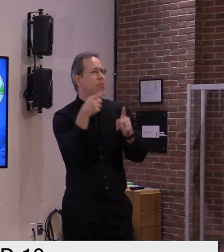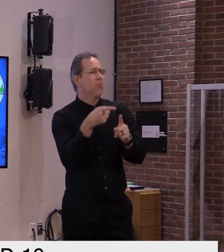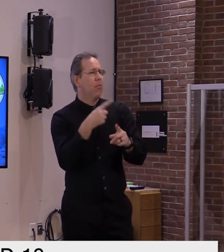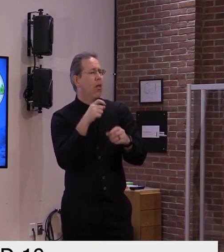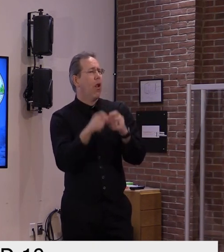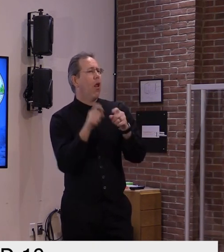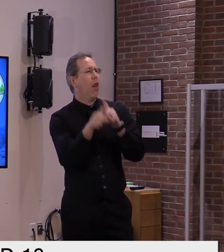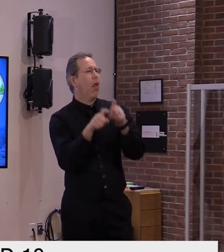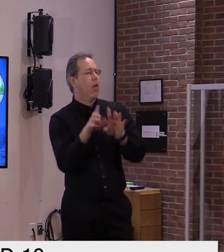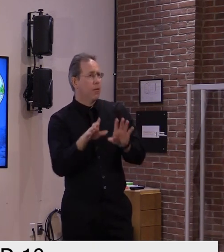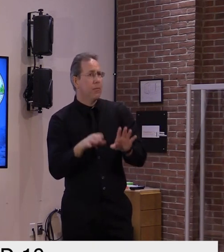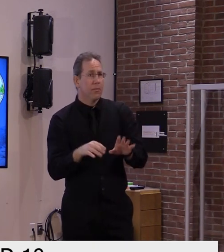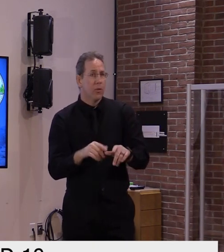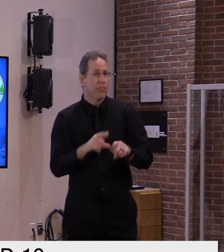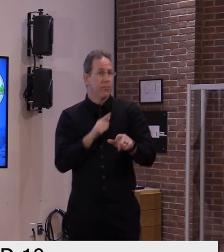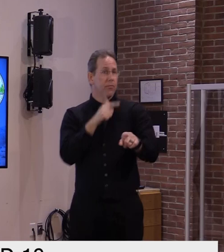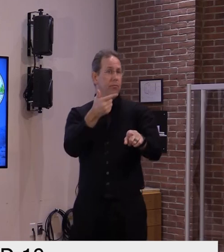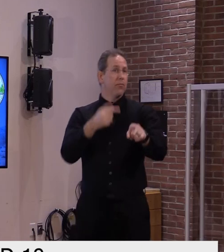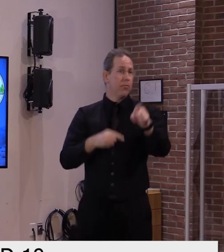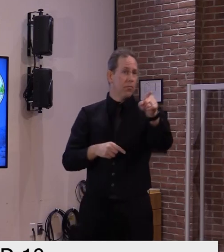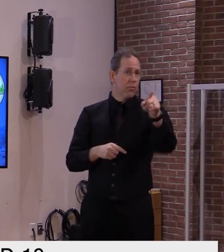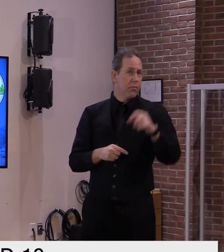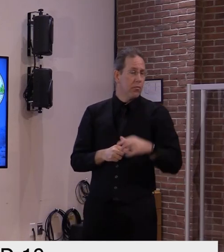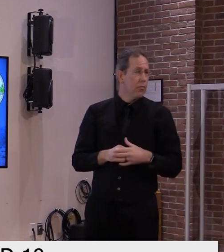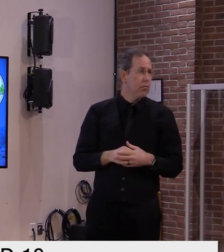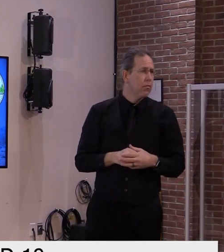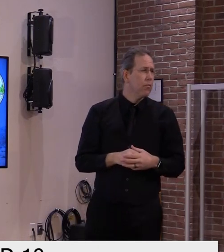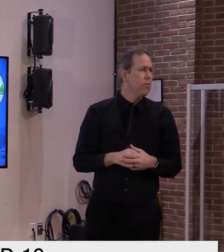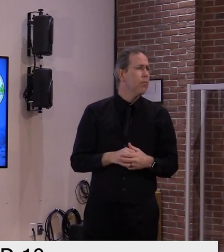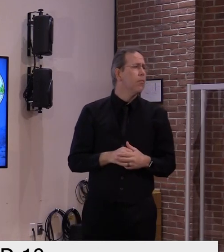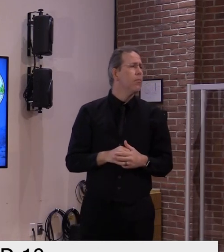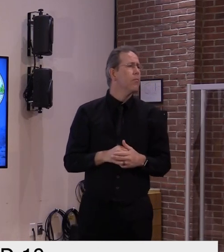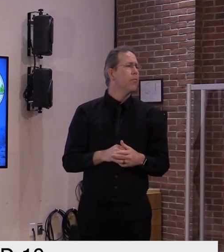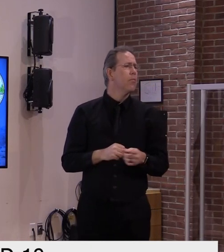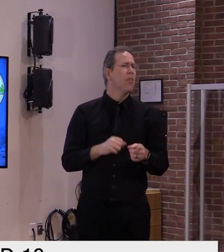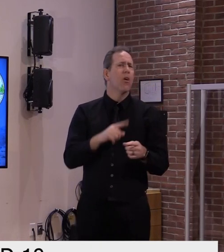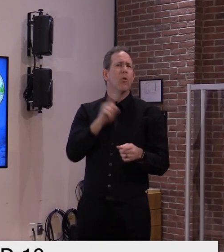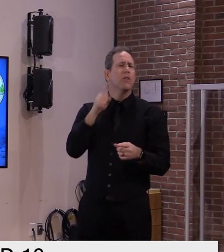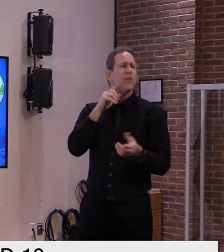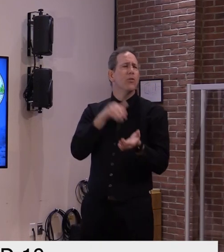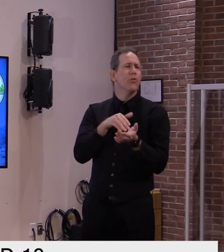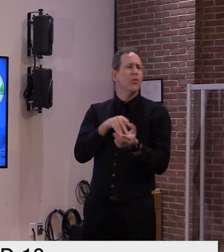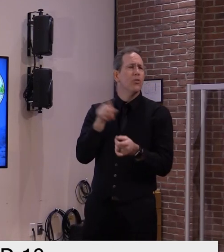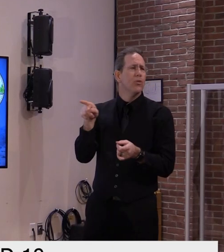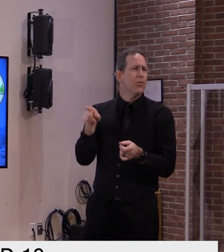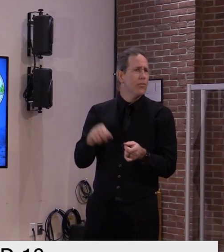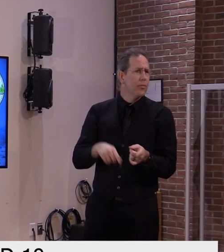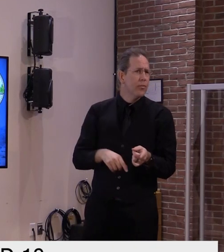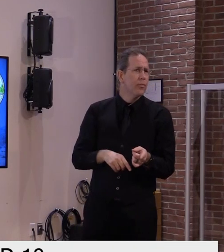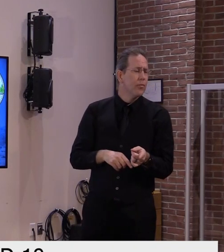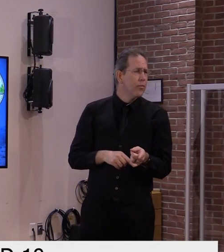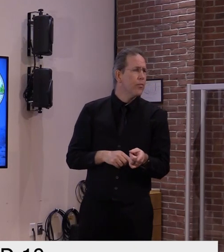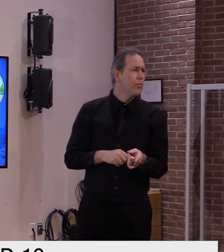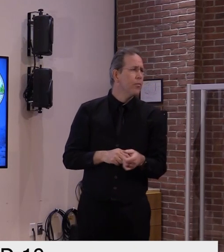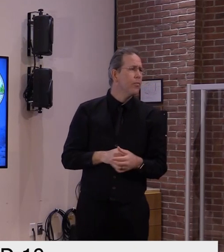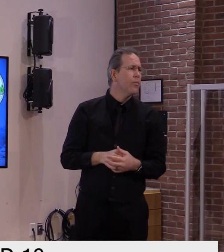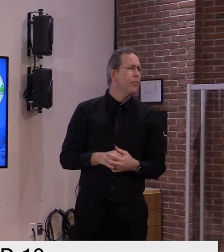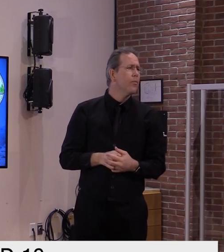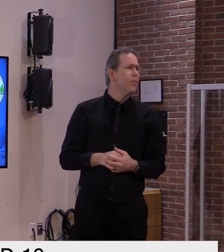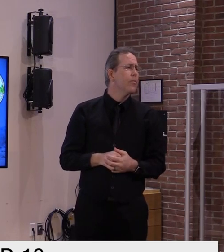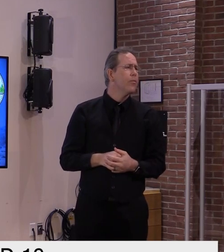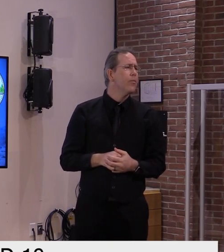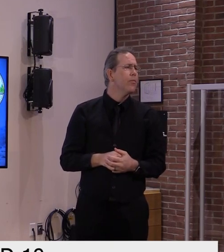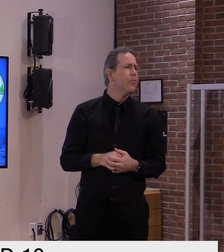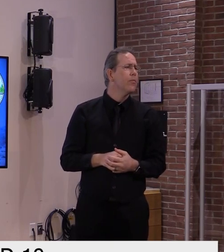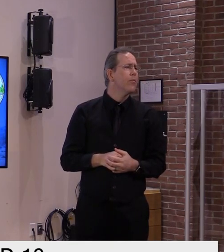quick. I think it probably is for the doctor, but have we seen any adverse reactions in the state so far to